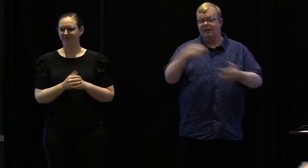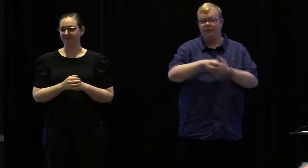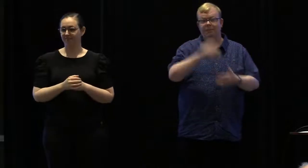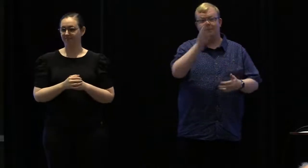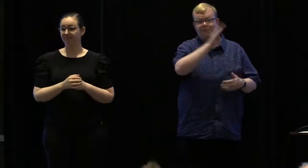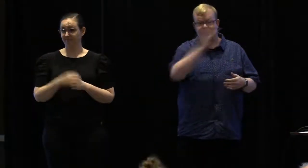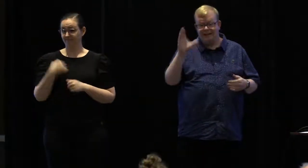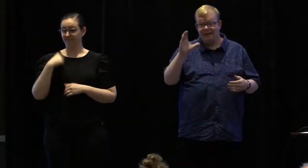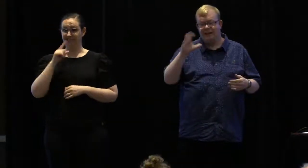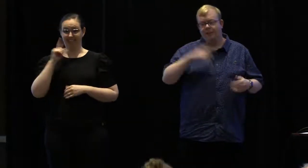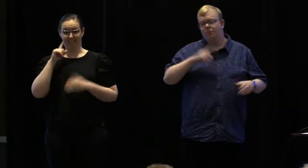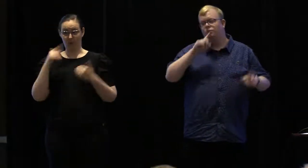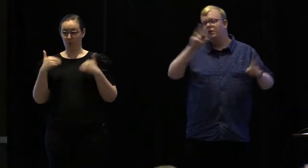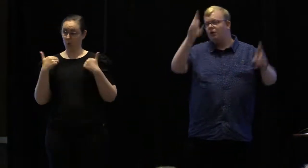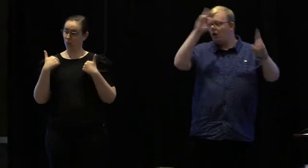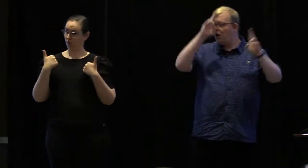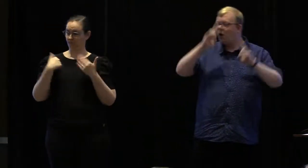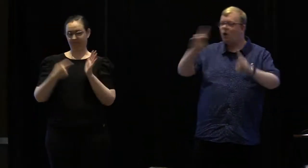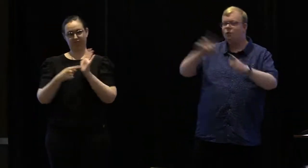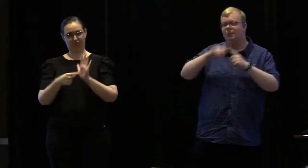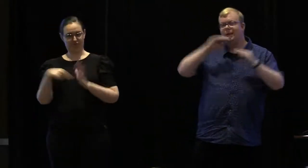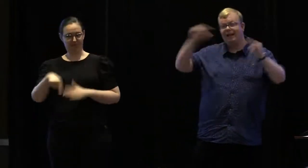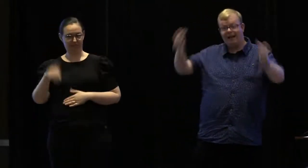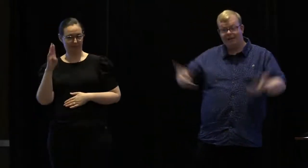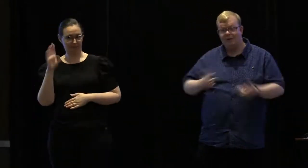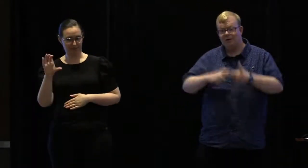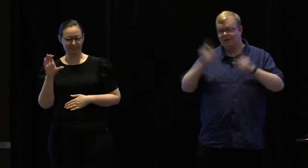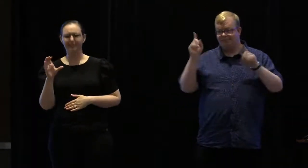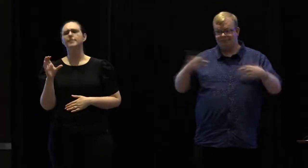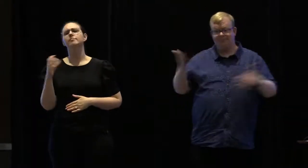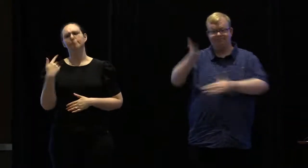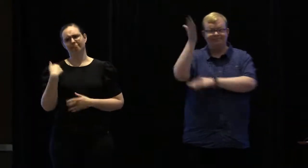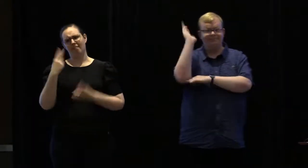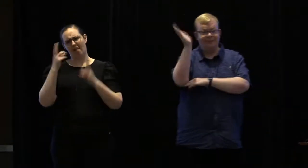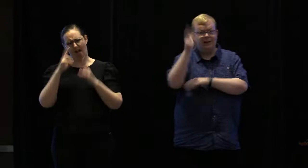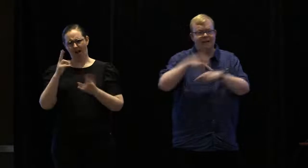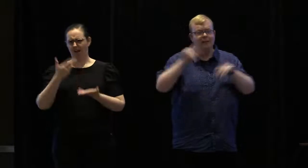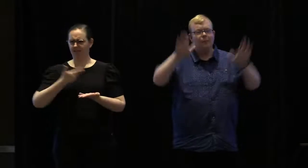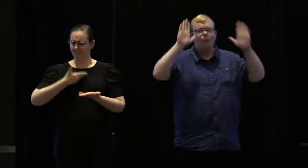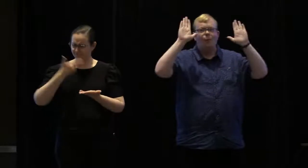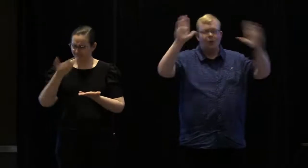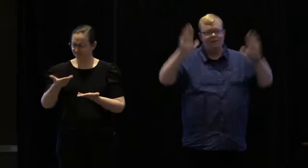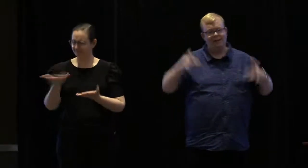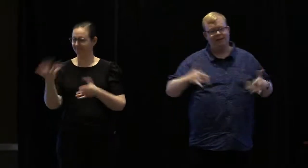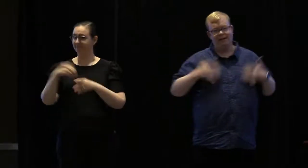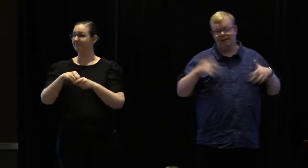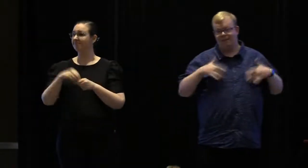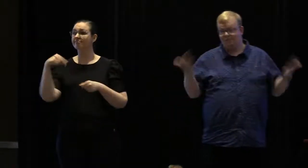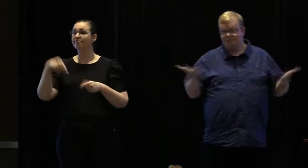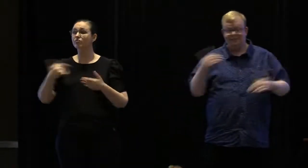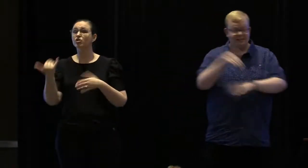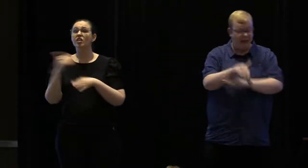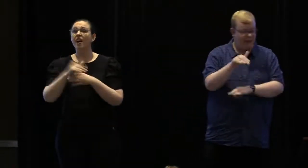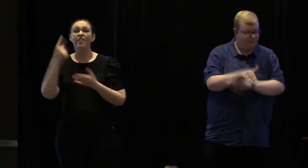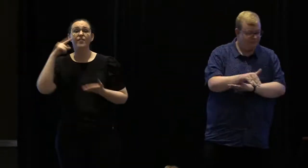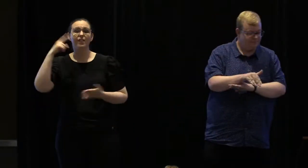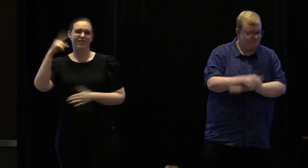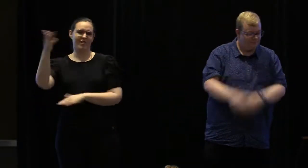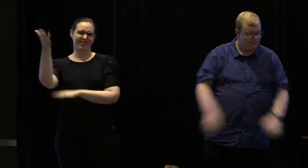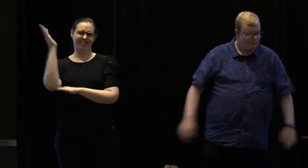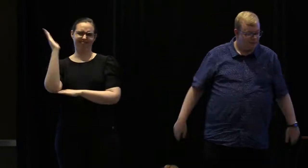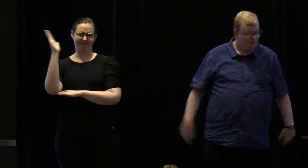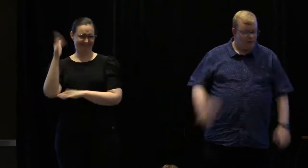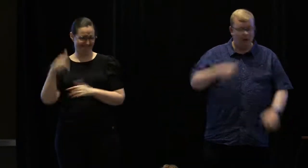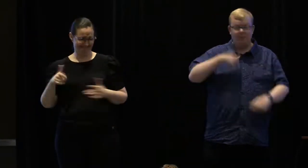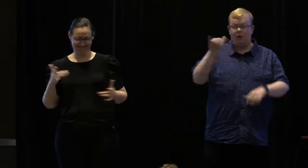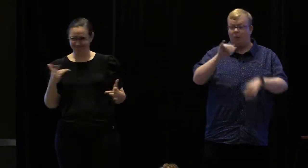I am one of the deaf youth here in BC, in the deaf community, and I'm very honored to be giving a presentation today. It's